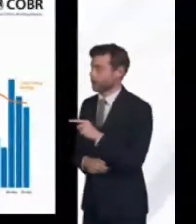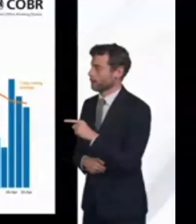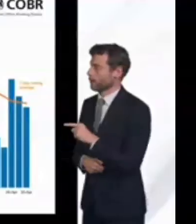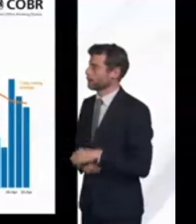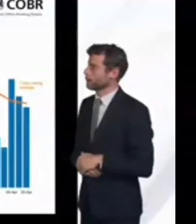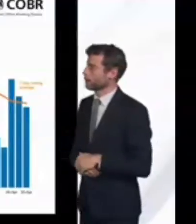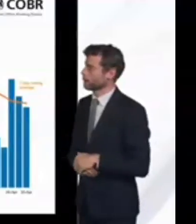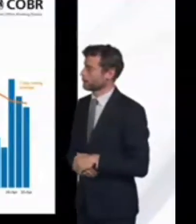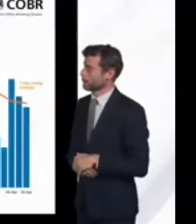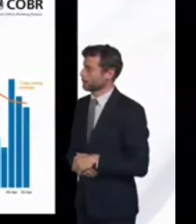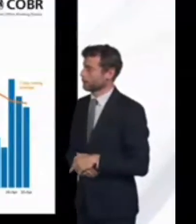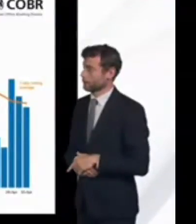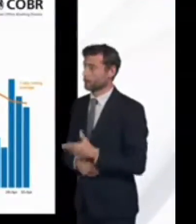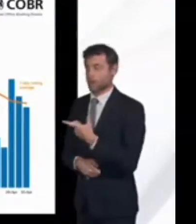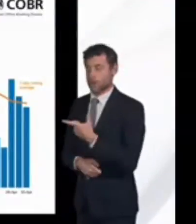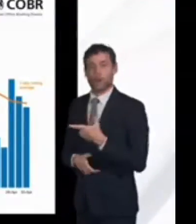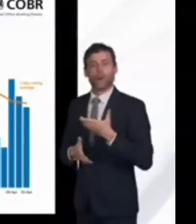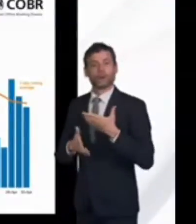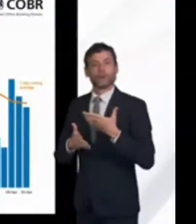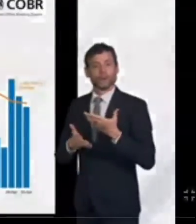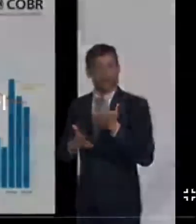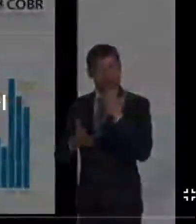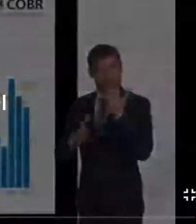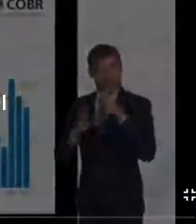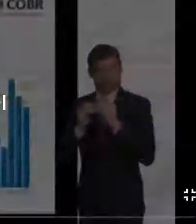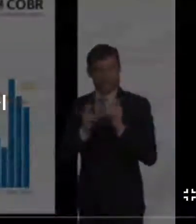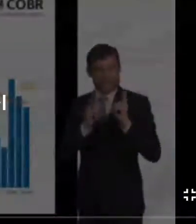see it's gradually beginning to come down.